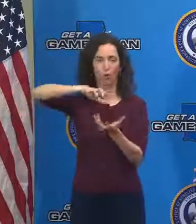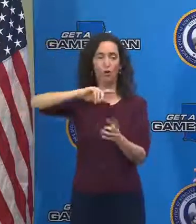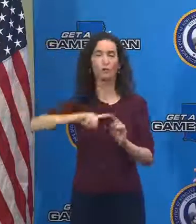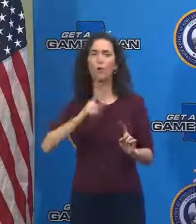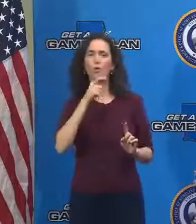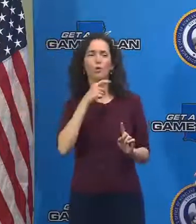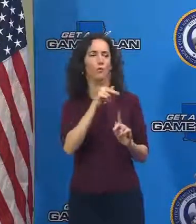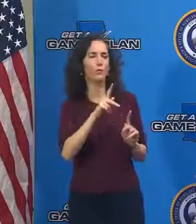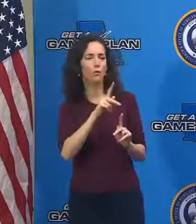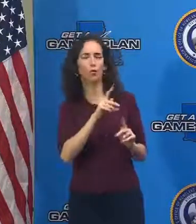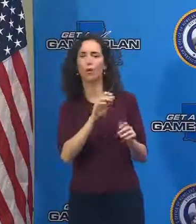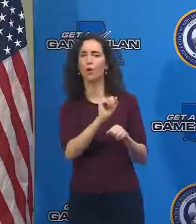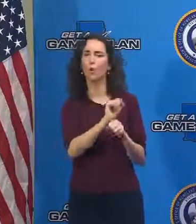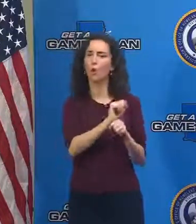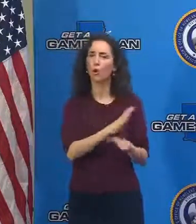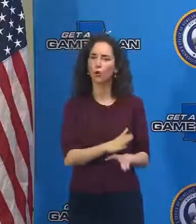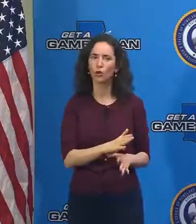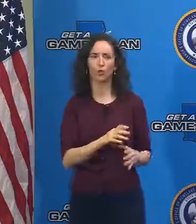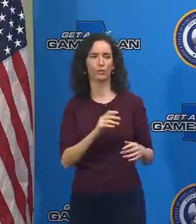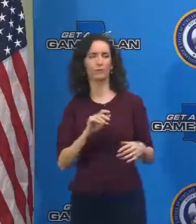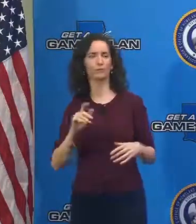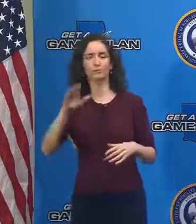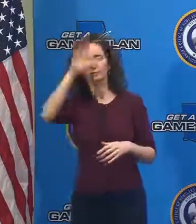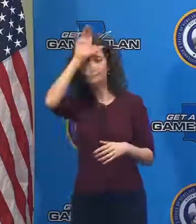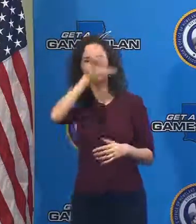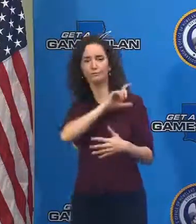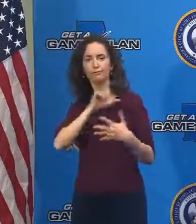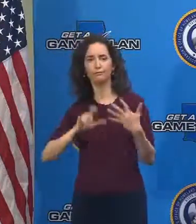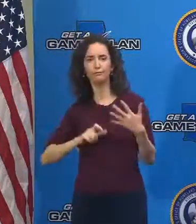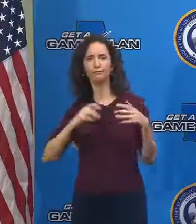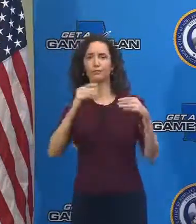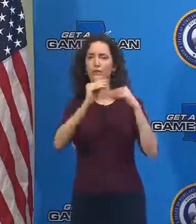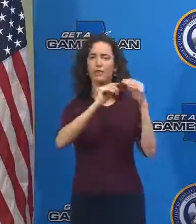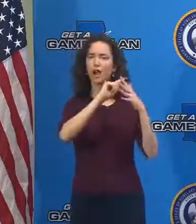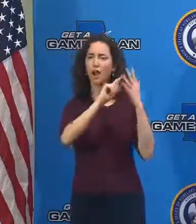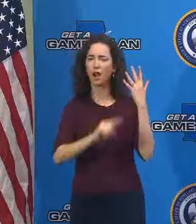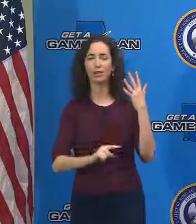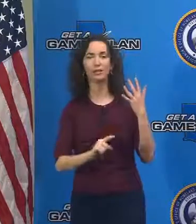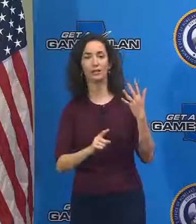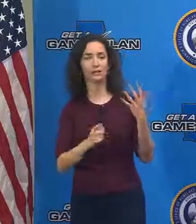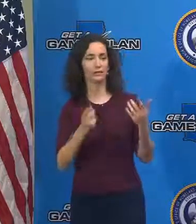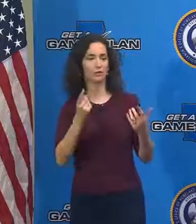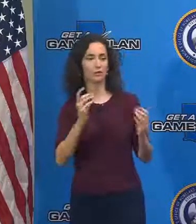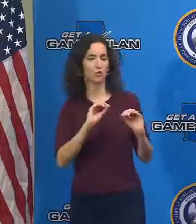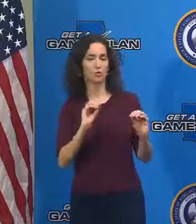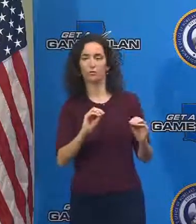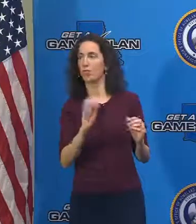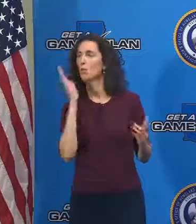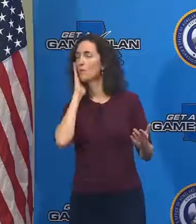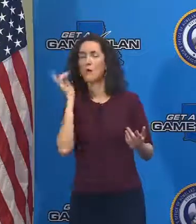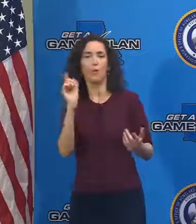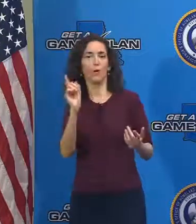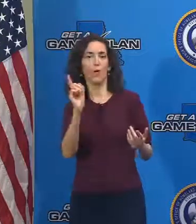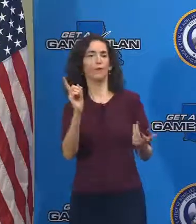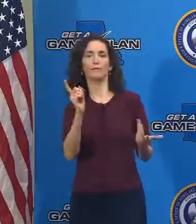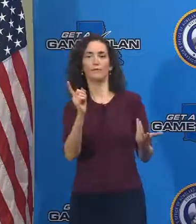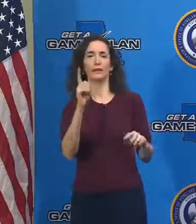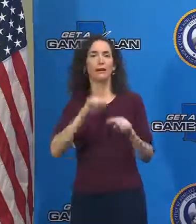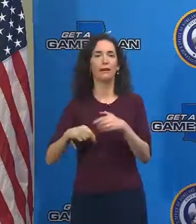workers don't have a place to stay. And they have graciously come here, literally from all over the country.